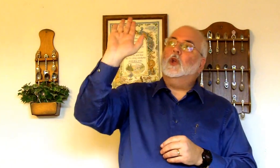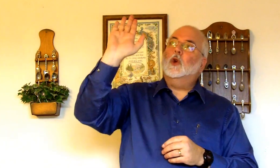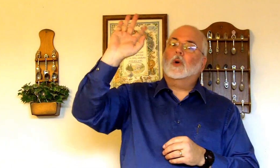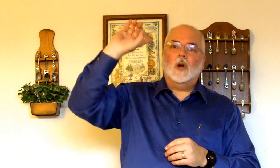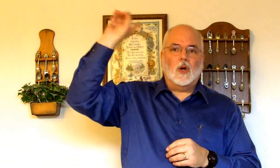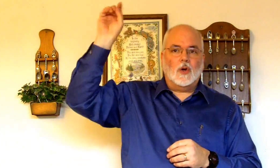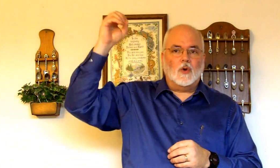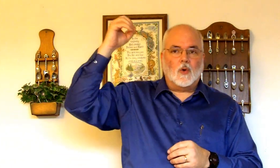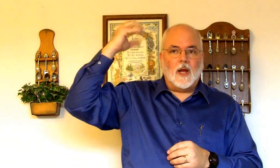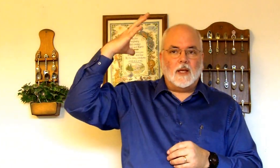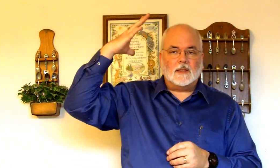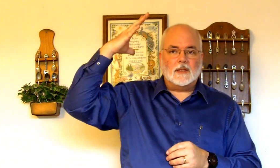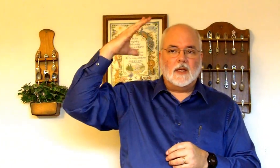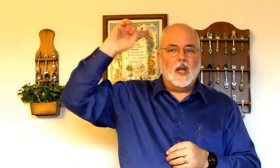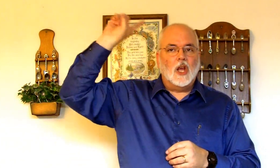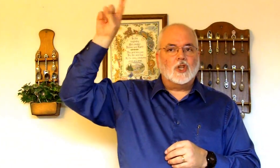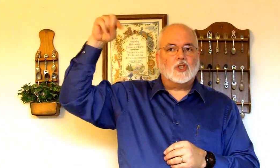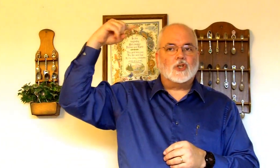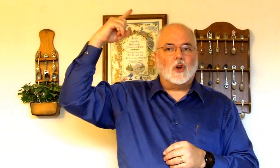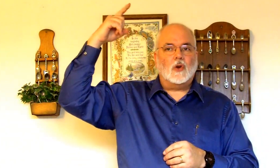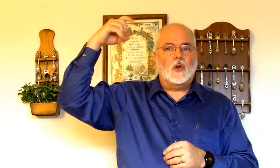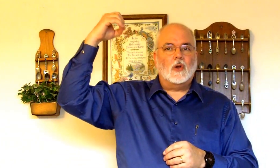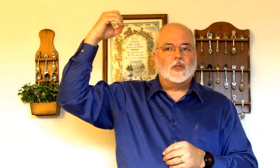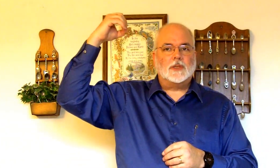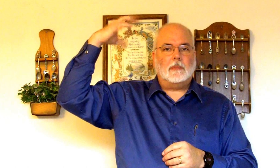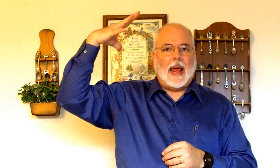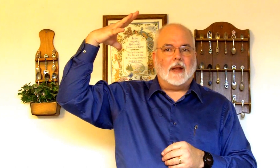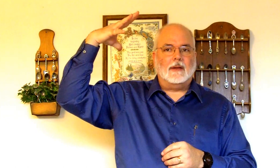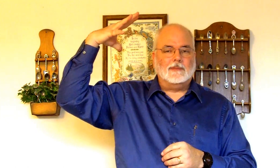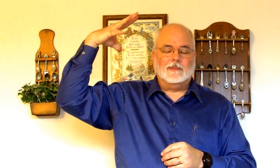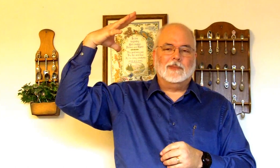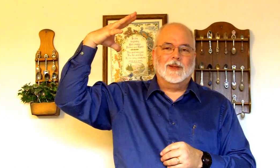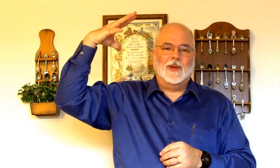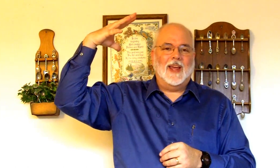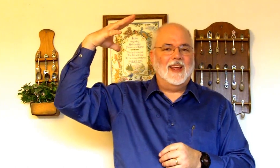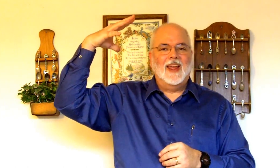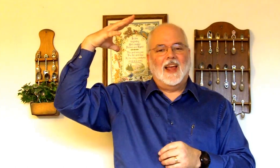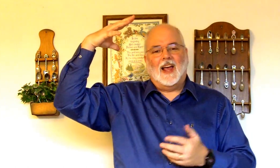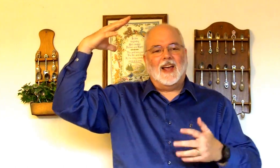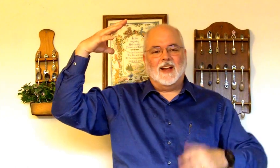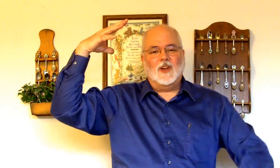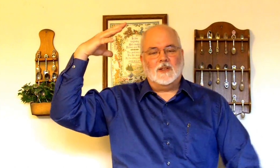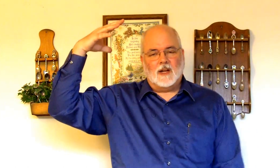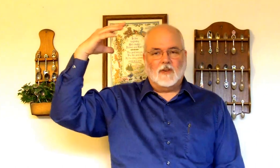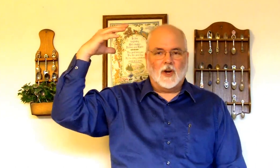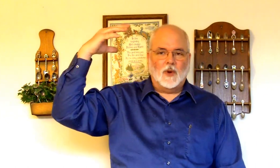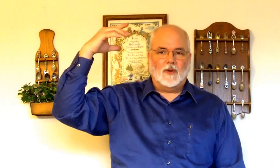your grace. Circle splat. Okay? I know it's not a very reverent way